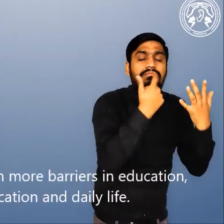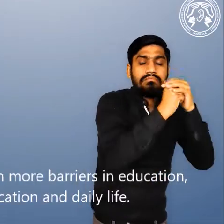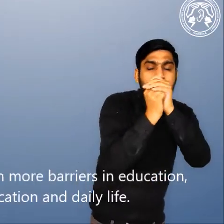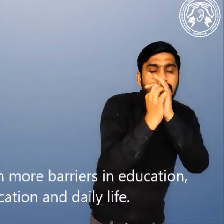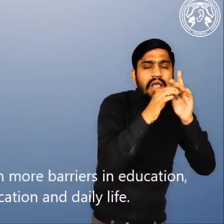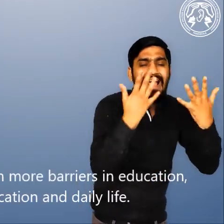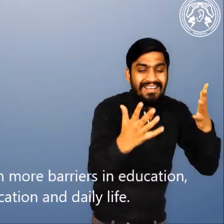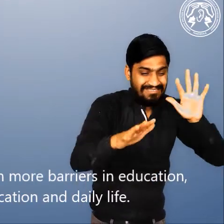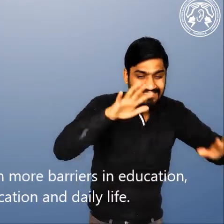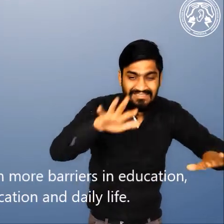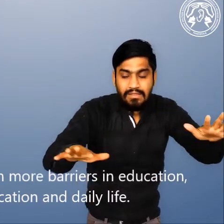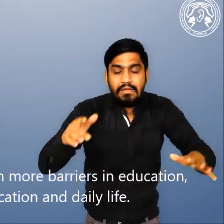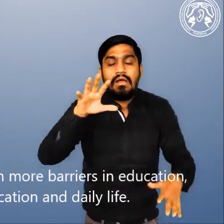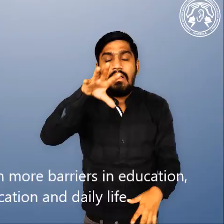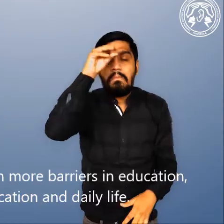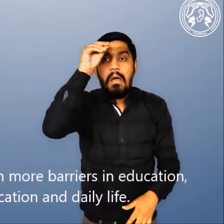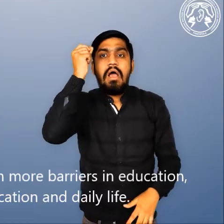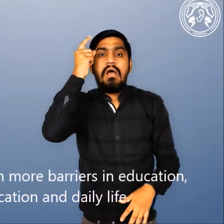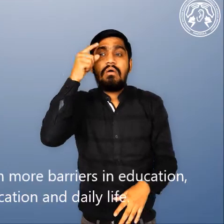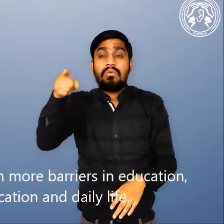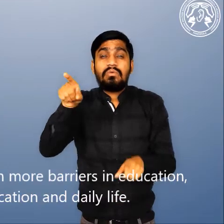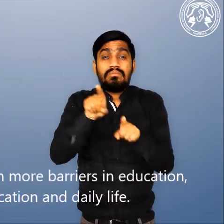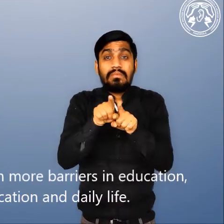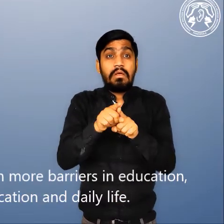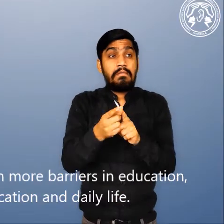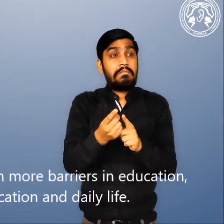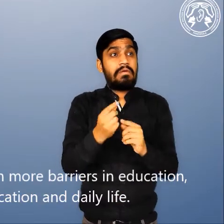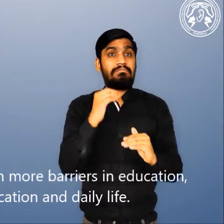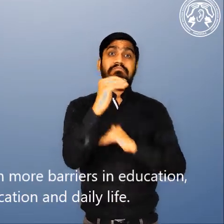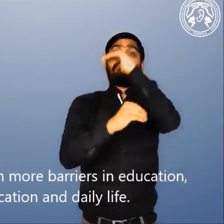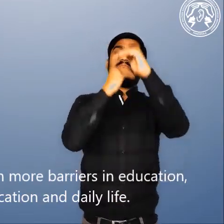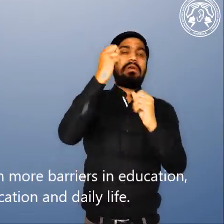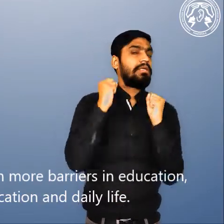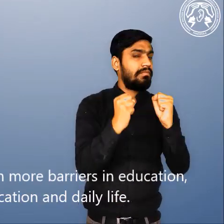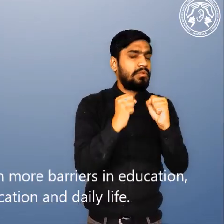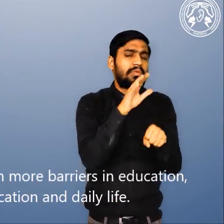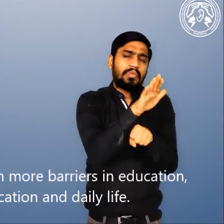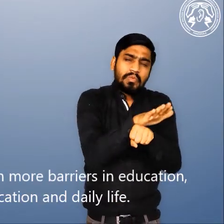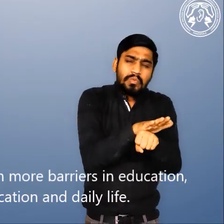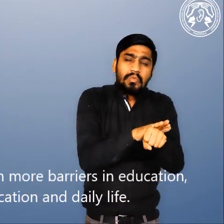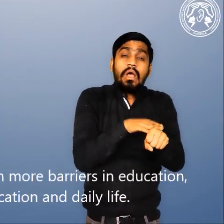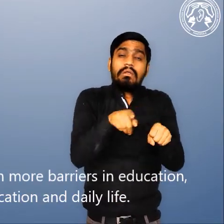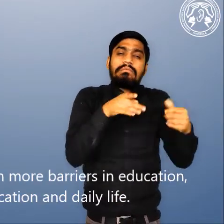and they face even more barriers in education, communication, and daily life.